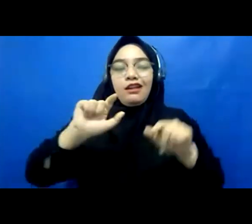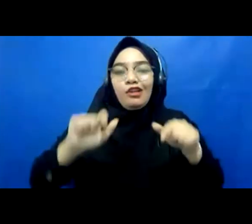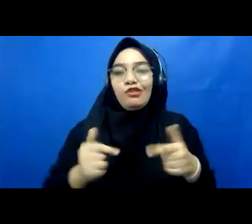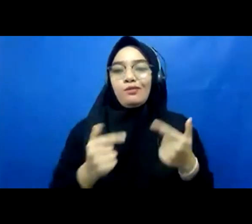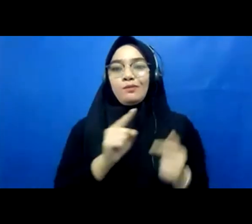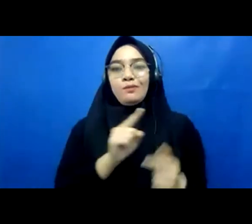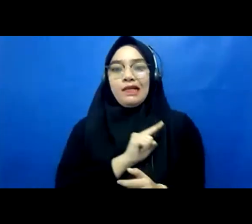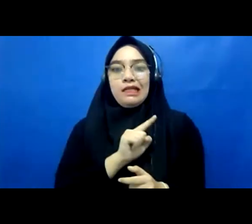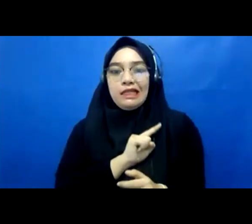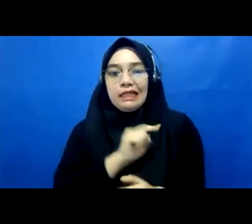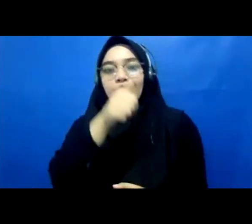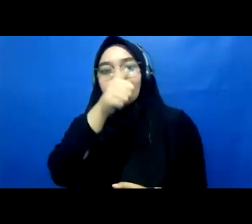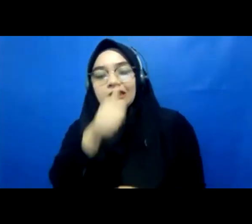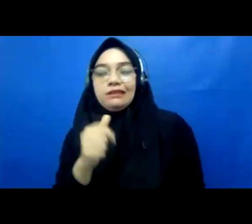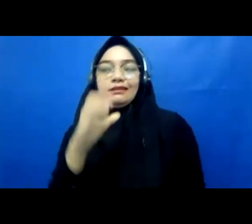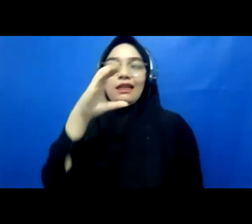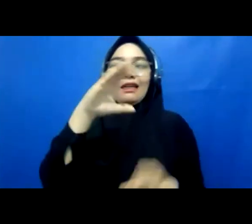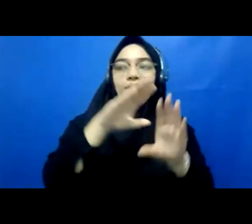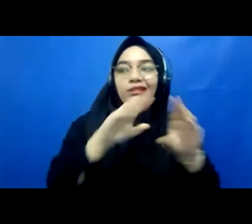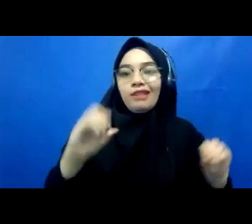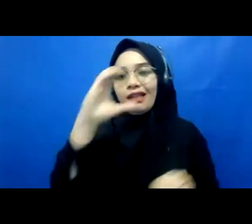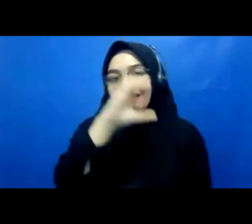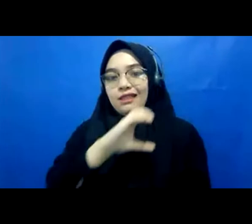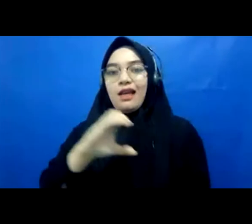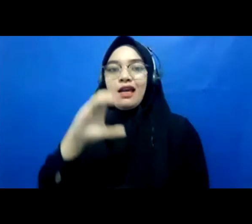and be independent, not based